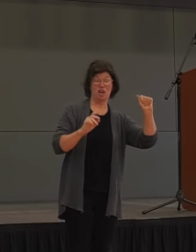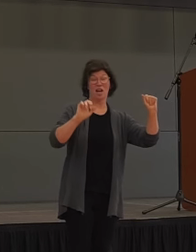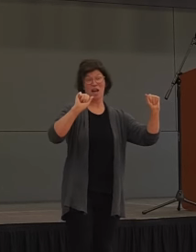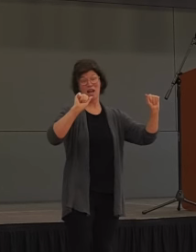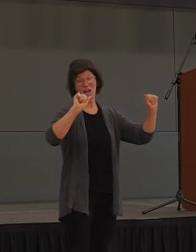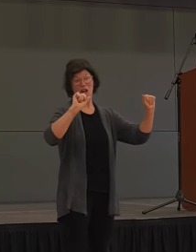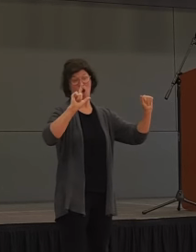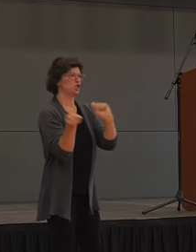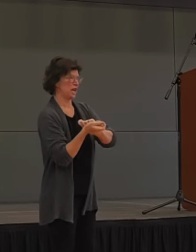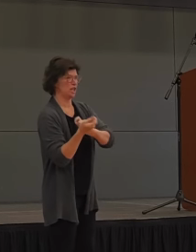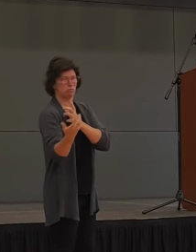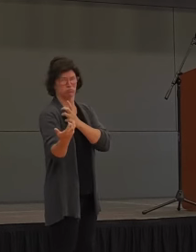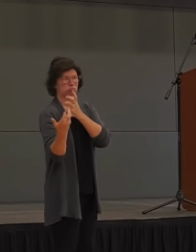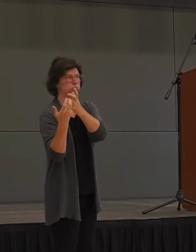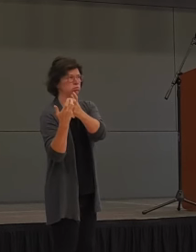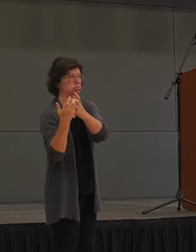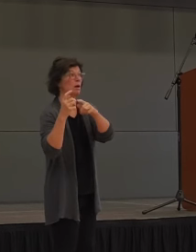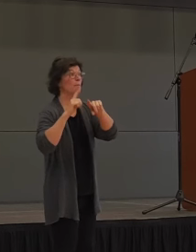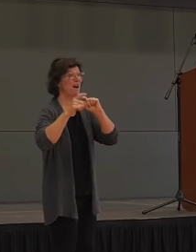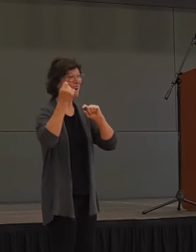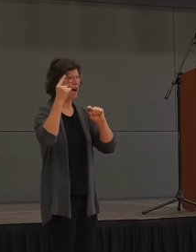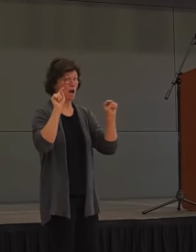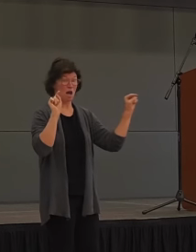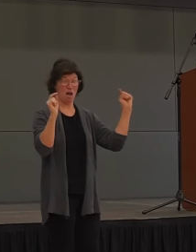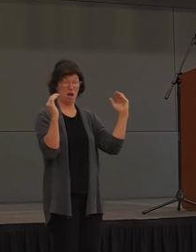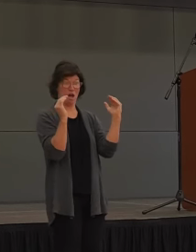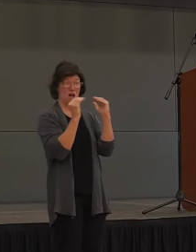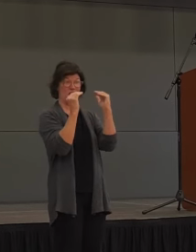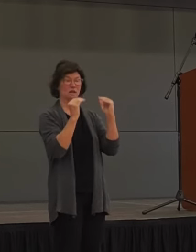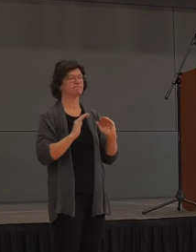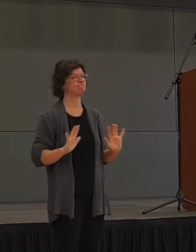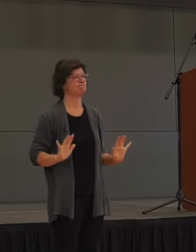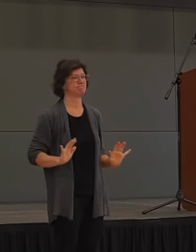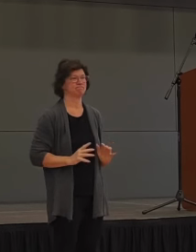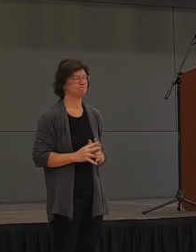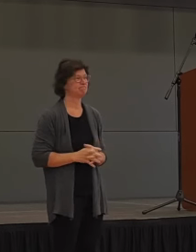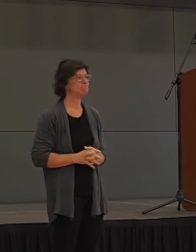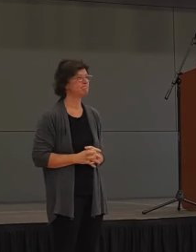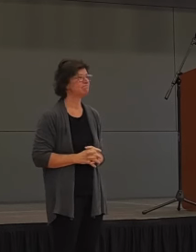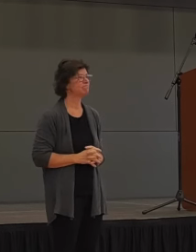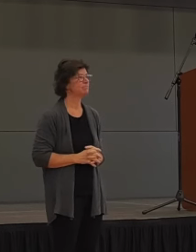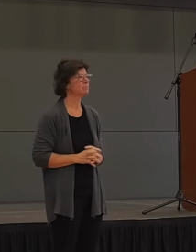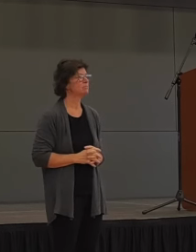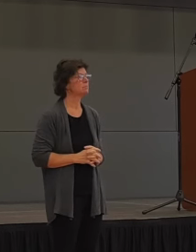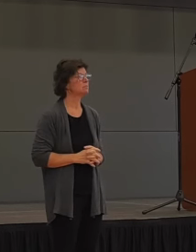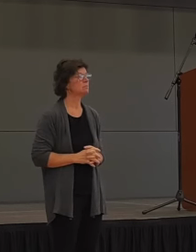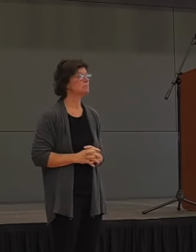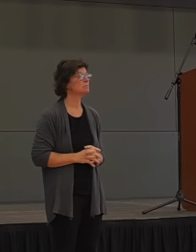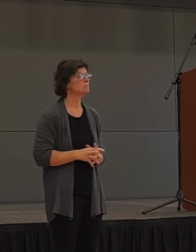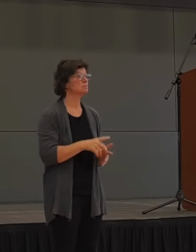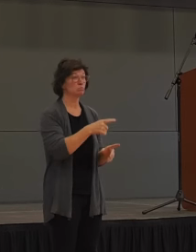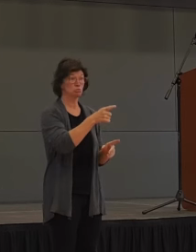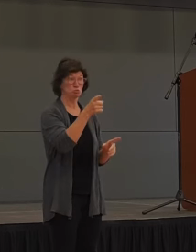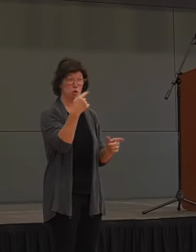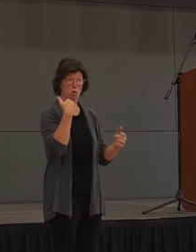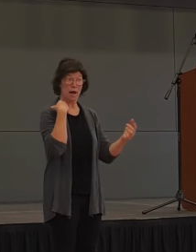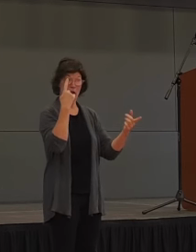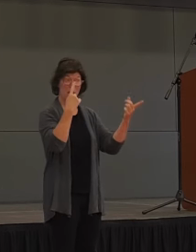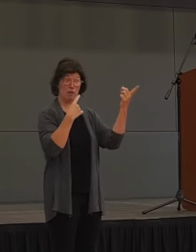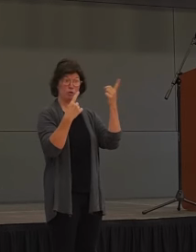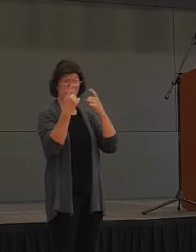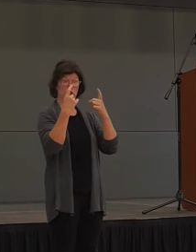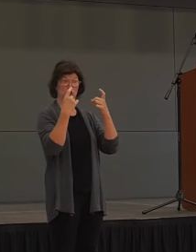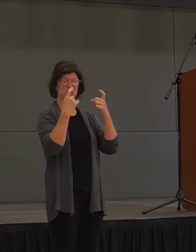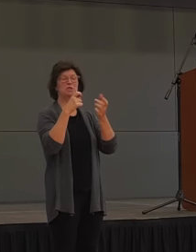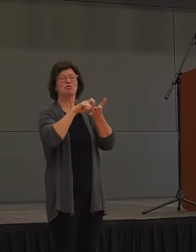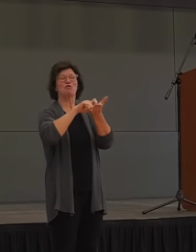Alzheimer's interchangeable thing. Okay. And if you have questions, write them down and save them for the